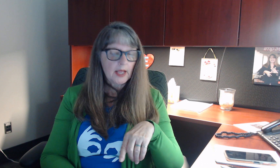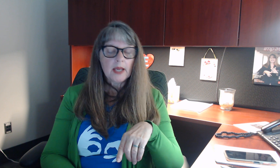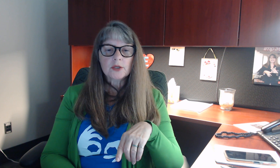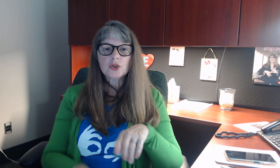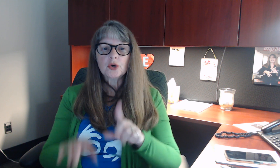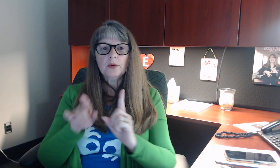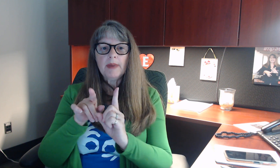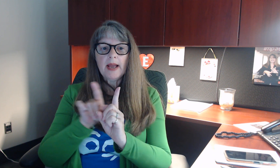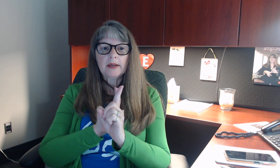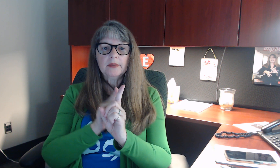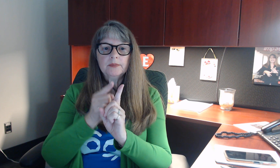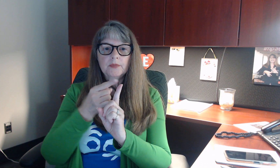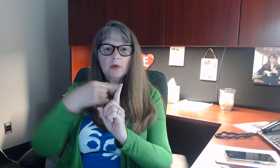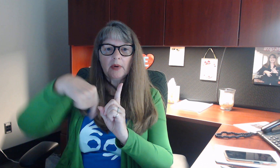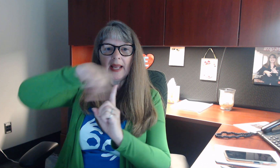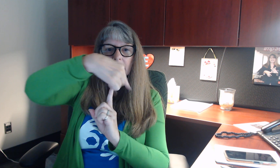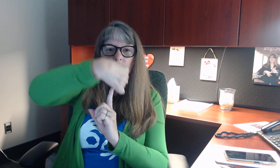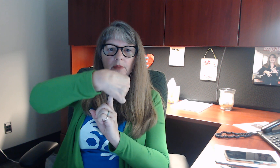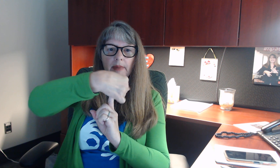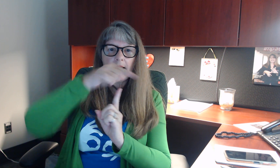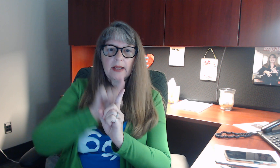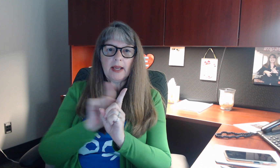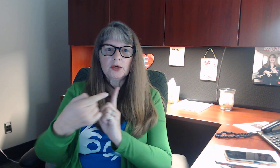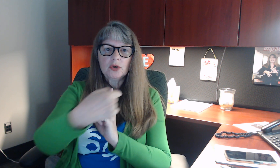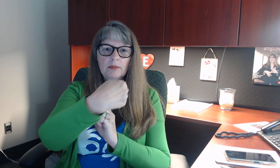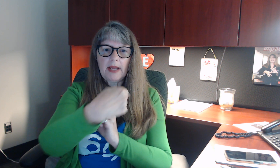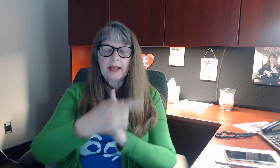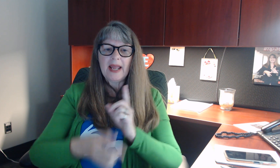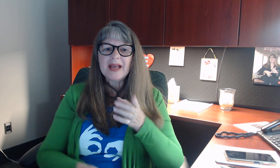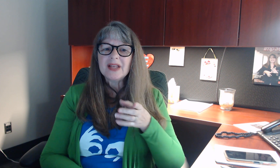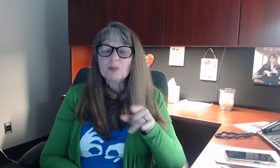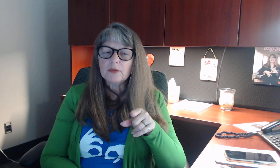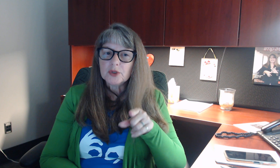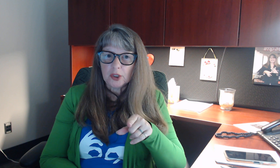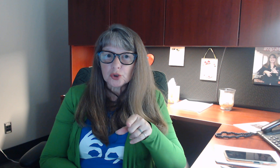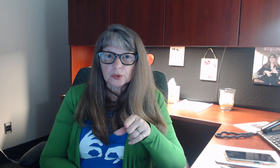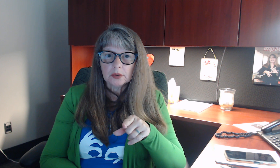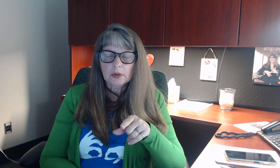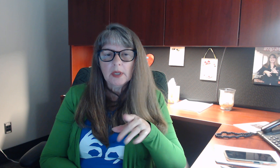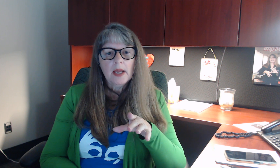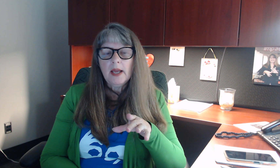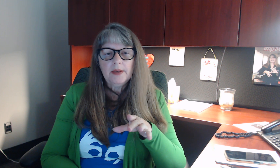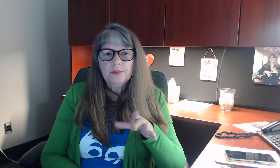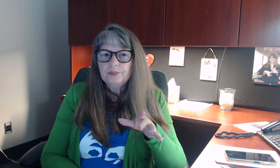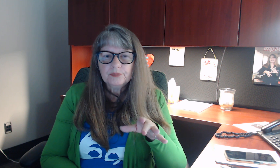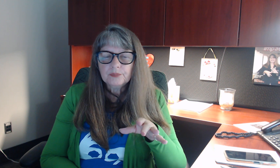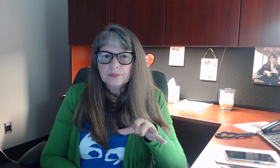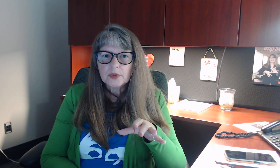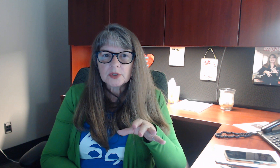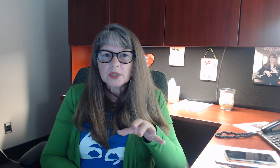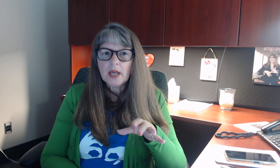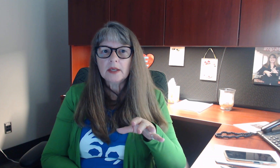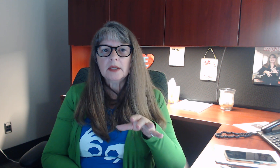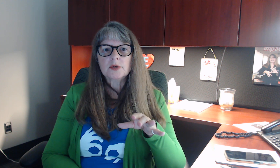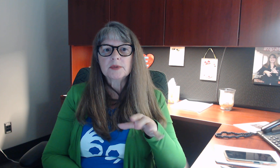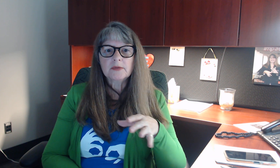To turn back. Oh, I had to turn back. And that's more of a gestural. There's not a specific